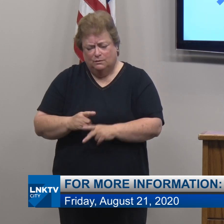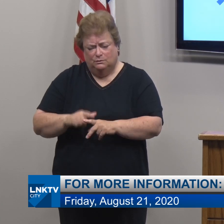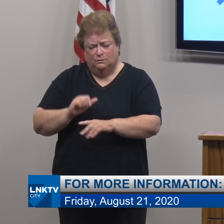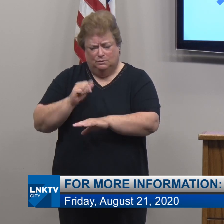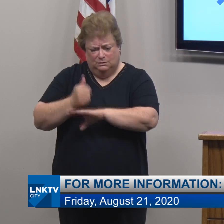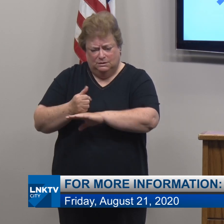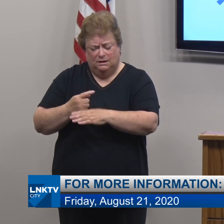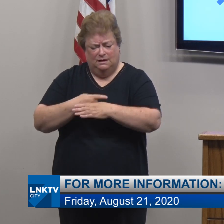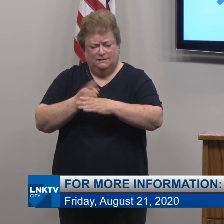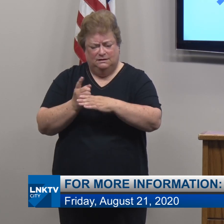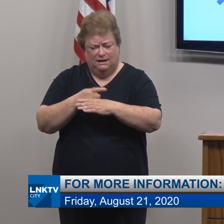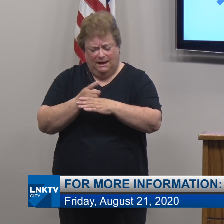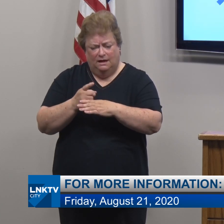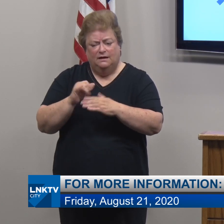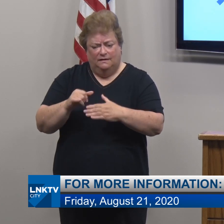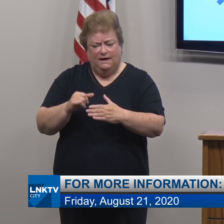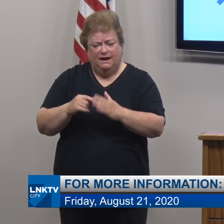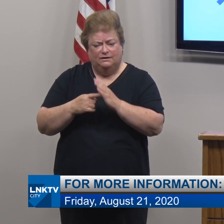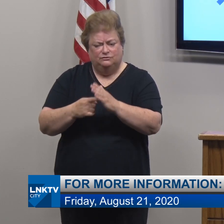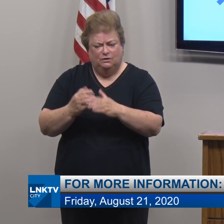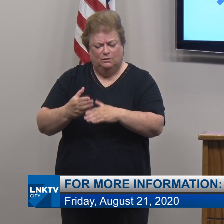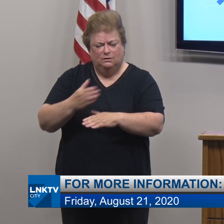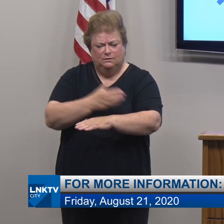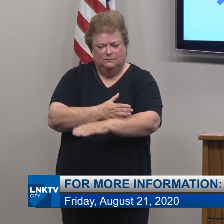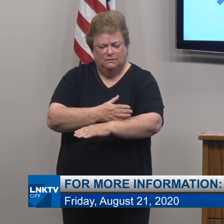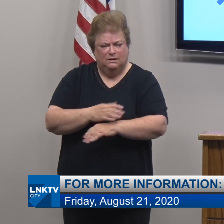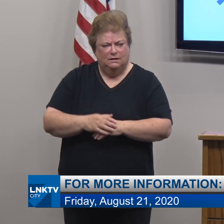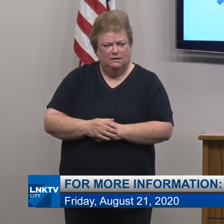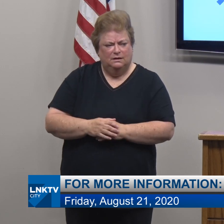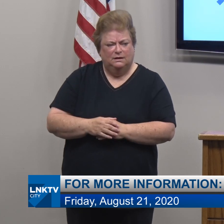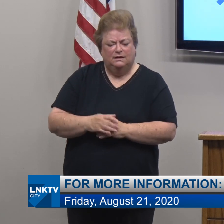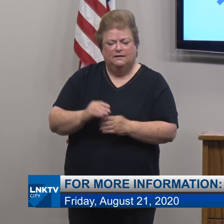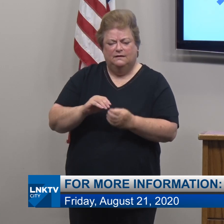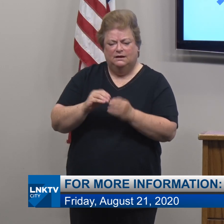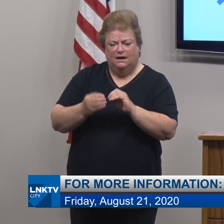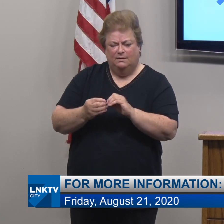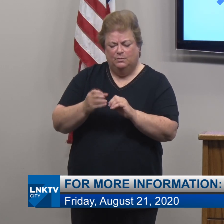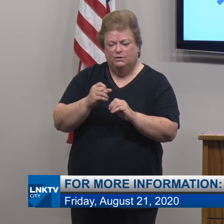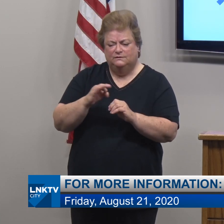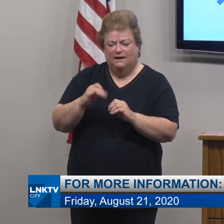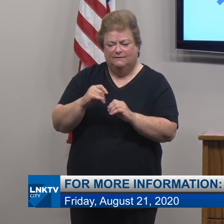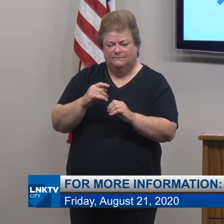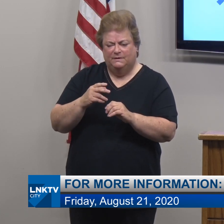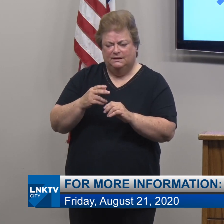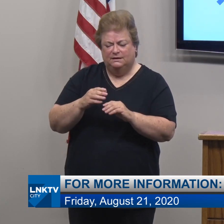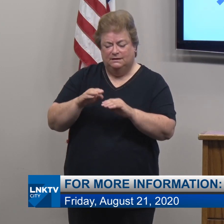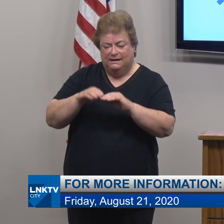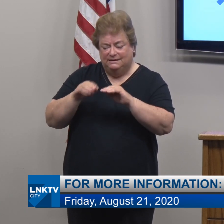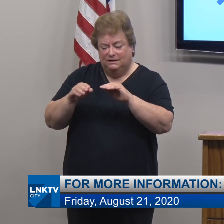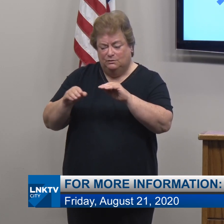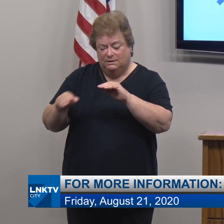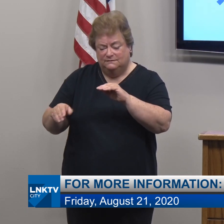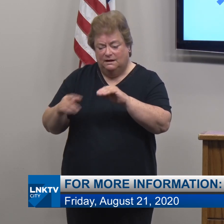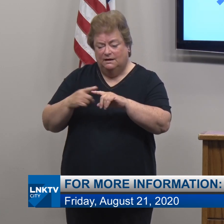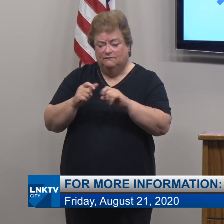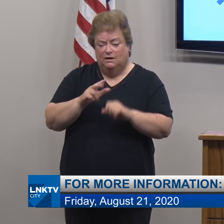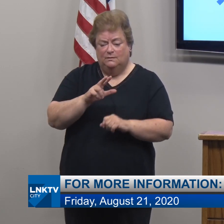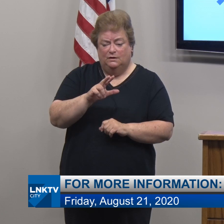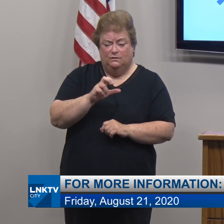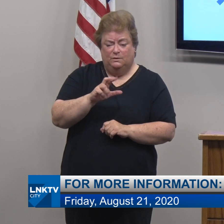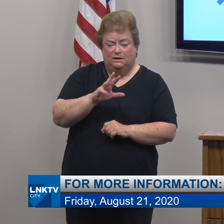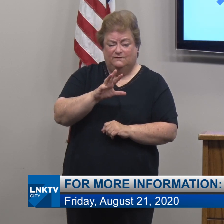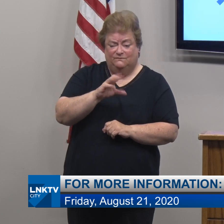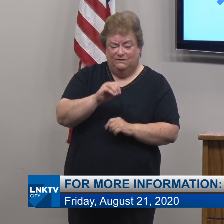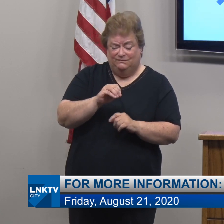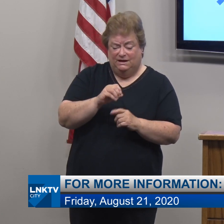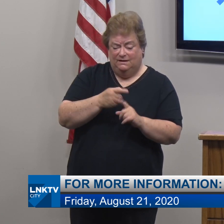some improvement. The number of weekly cases has been decreasing for 3 straight weeks now, from